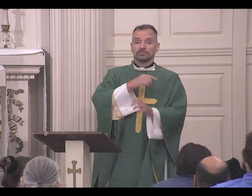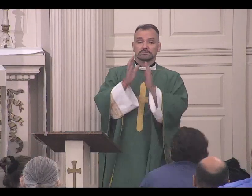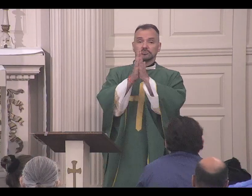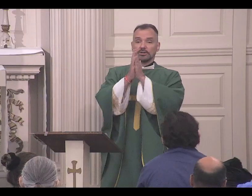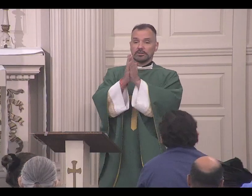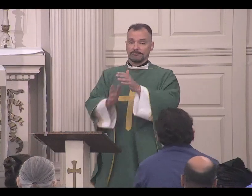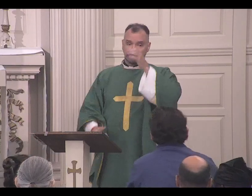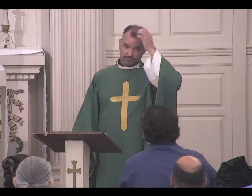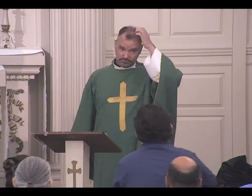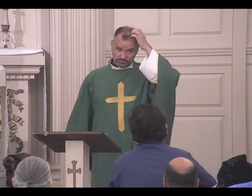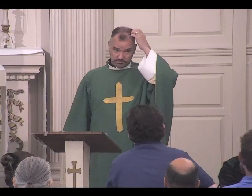Let us pray.